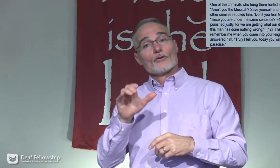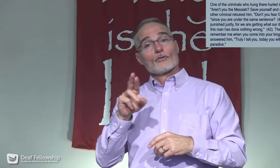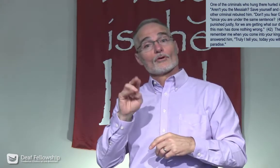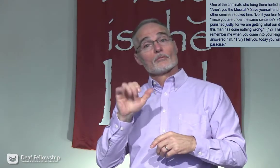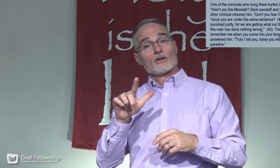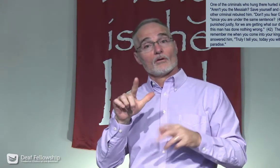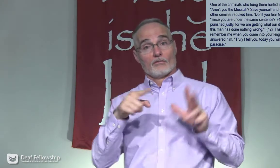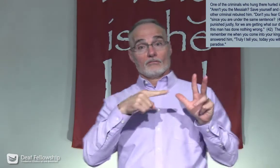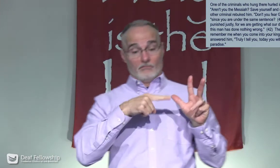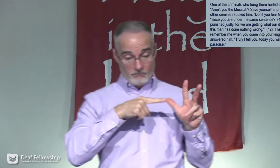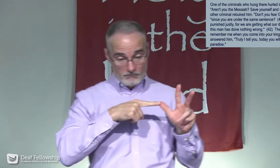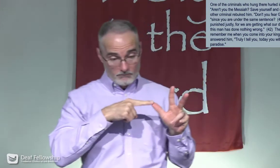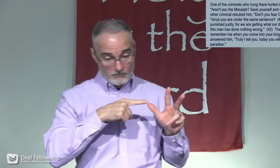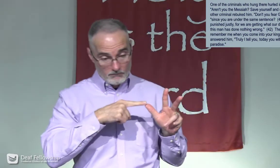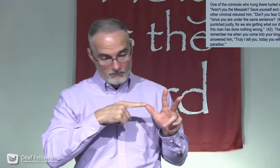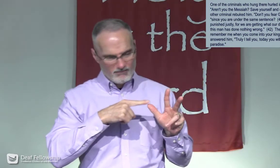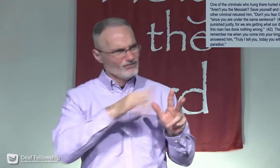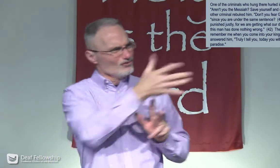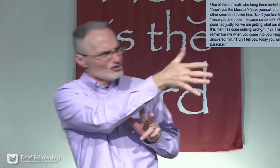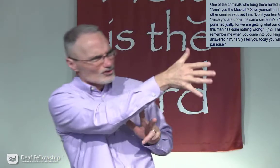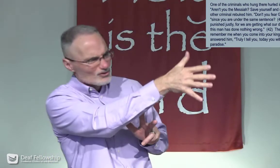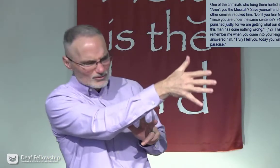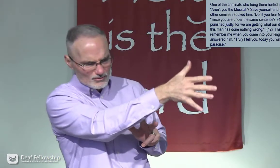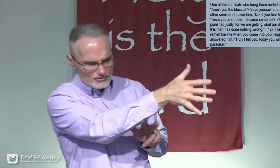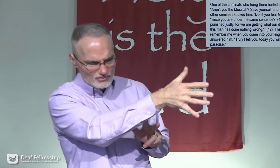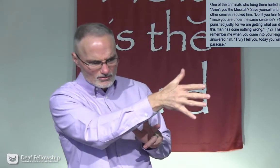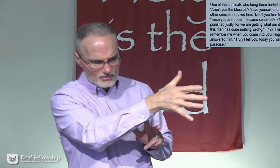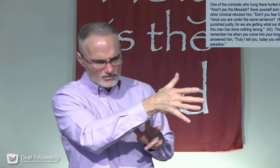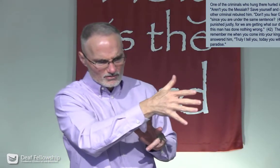But the other criminal rebuked him.